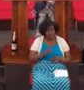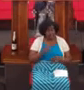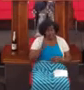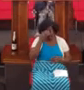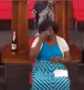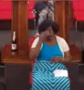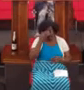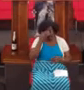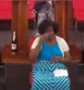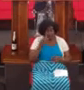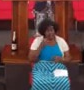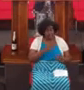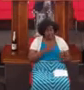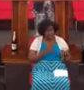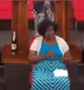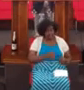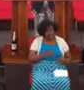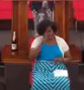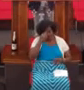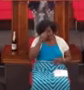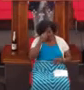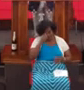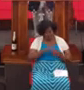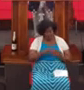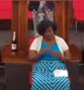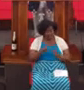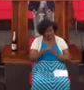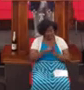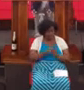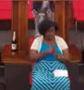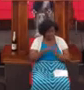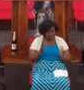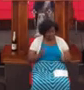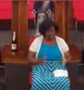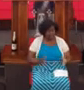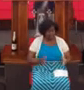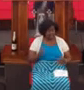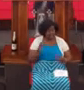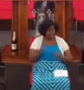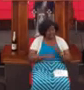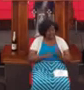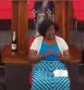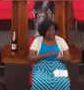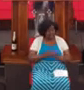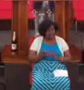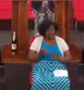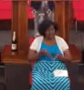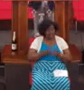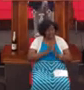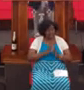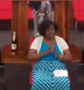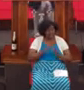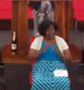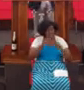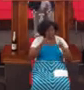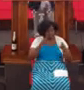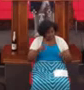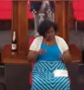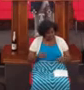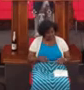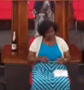the heart and the minds of the lawyers. And so Jesus asks these religious